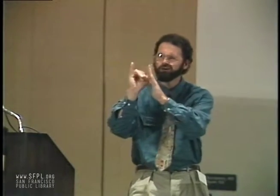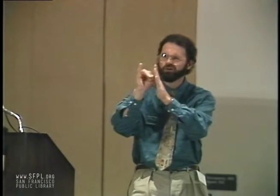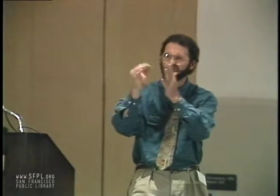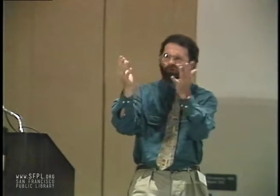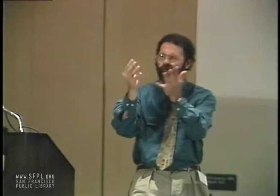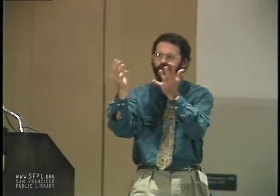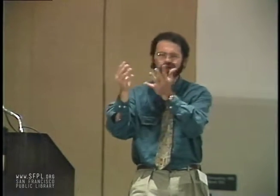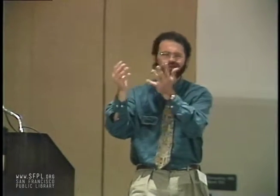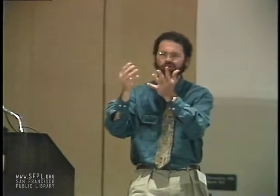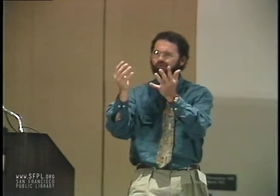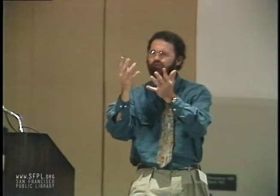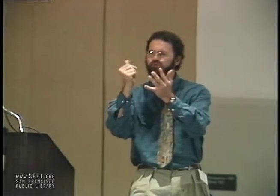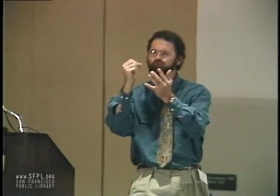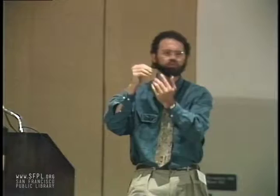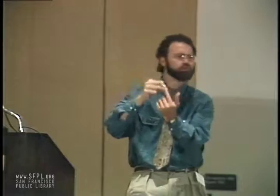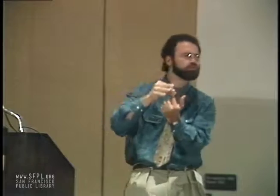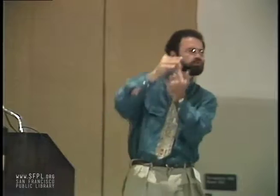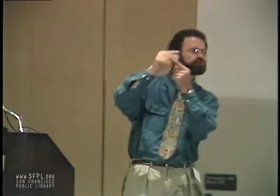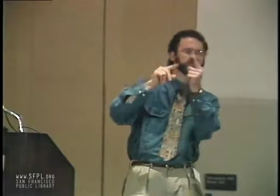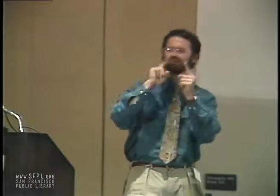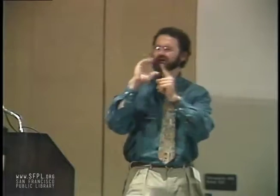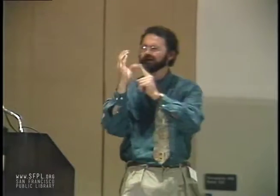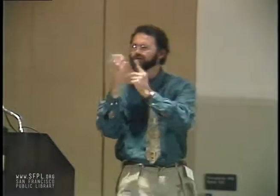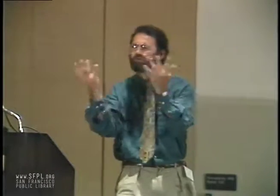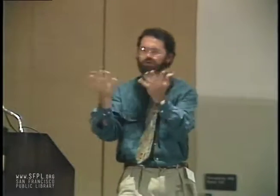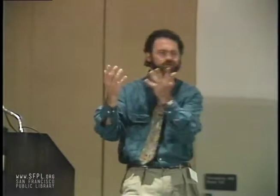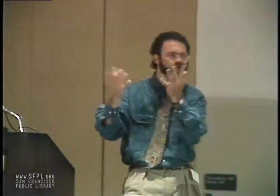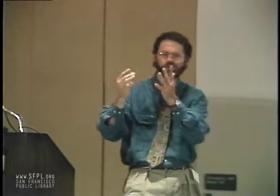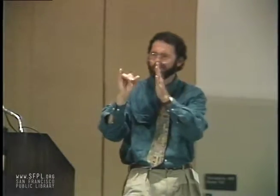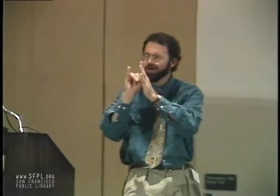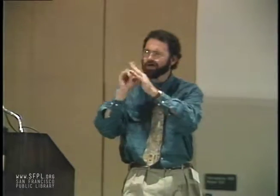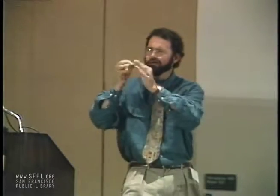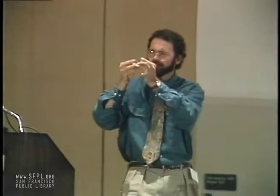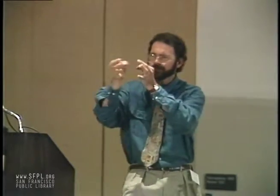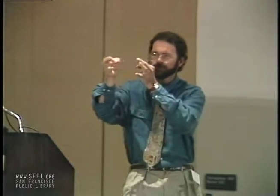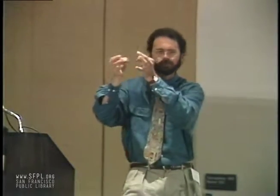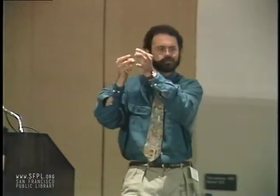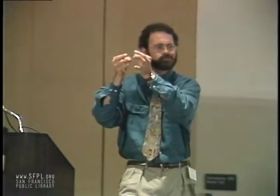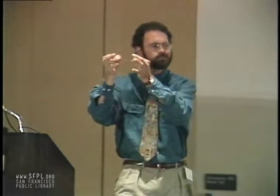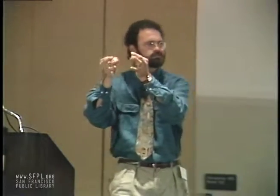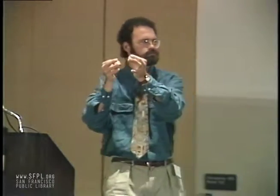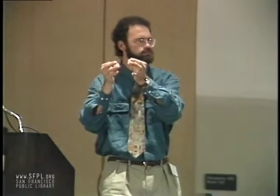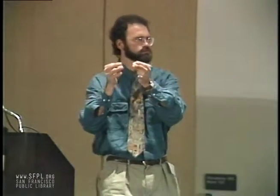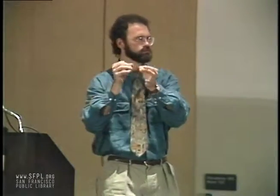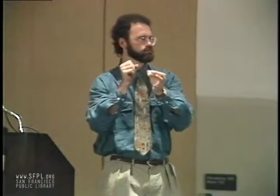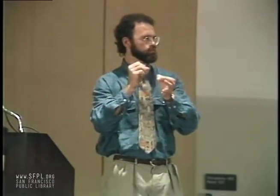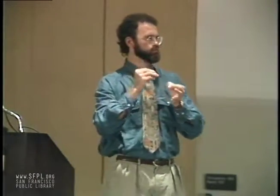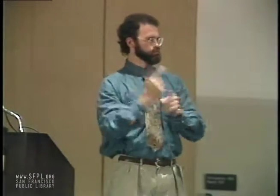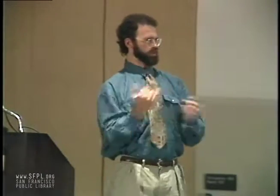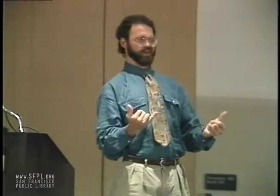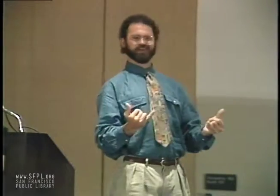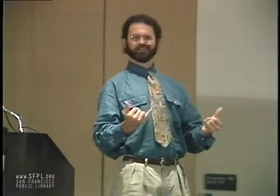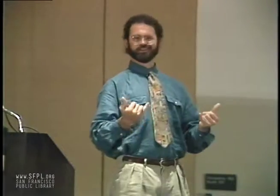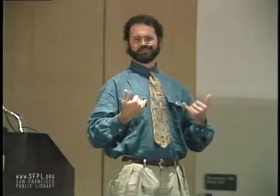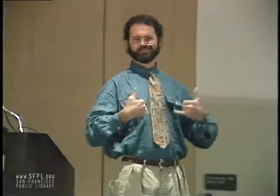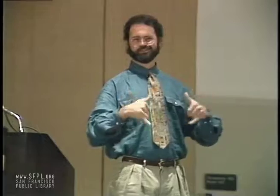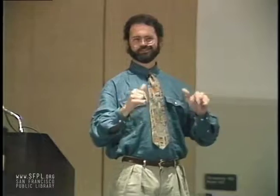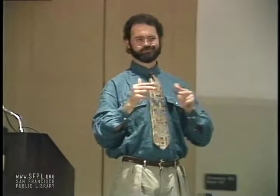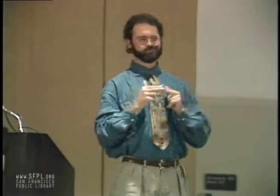that identification, the process began to examine what's unique about this culture and to begin